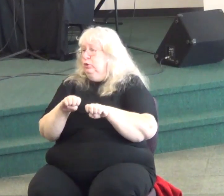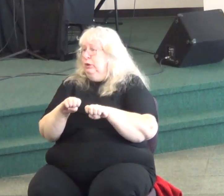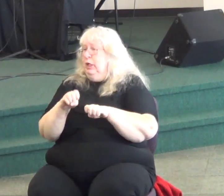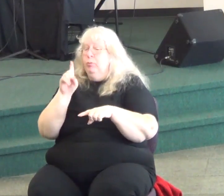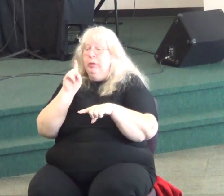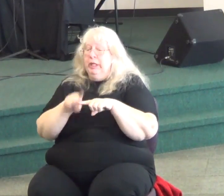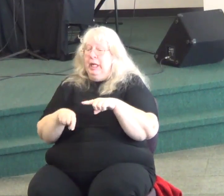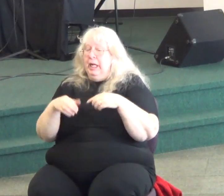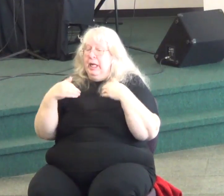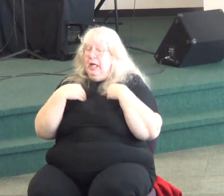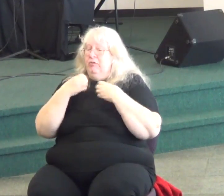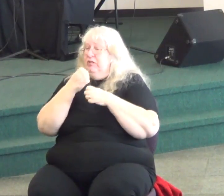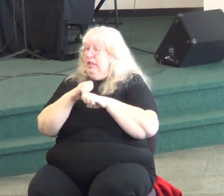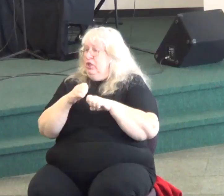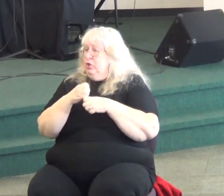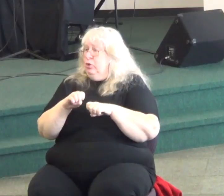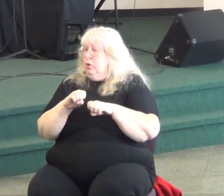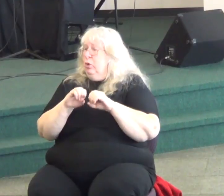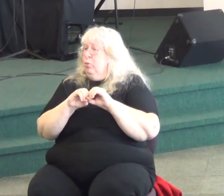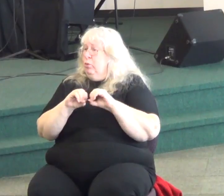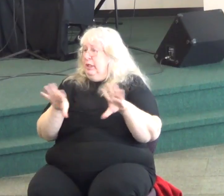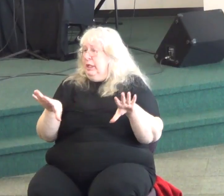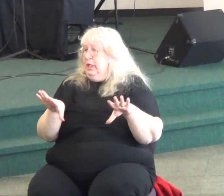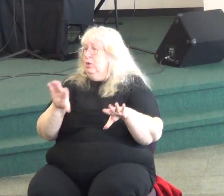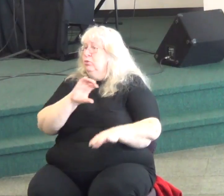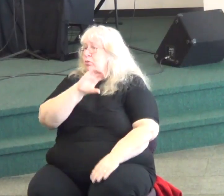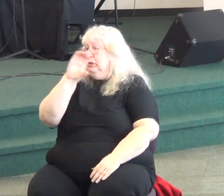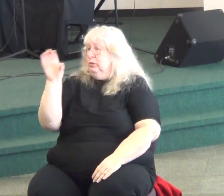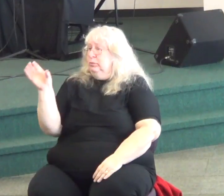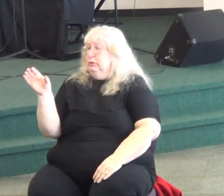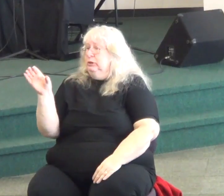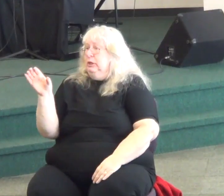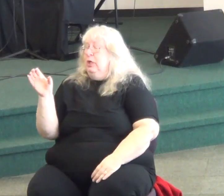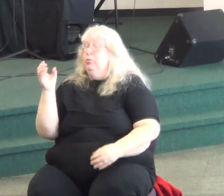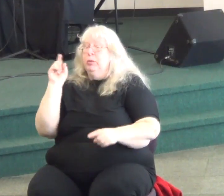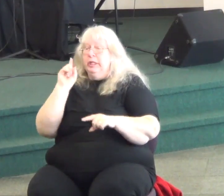Christmas. We can't have either one of them without the cross.